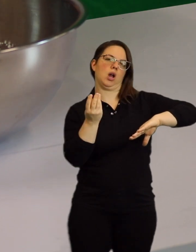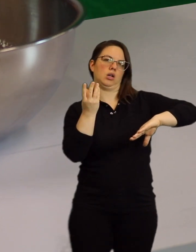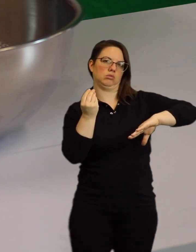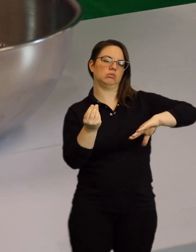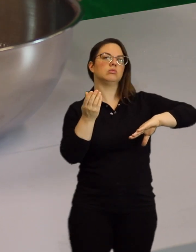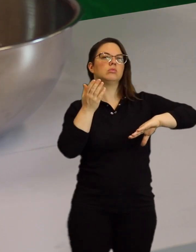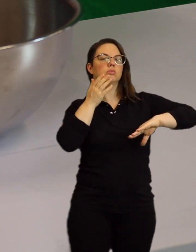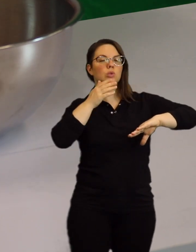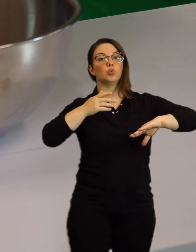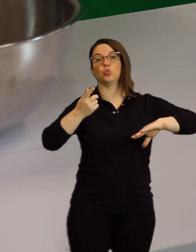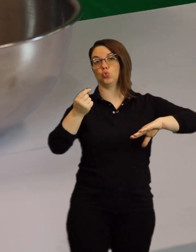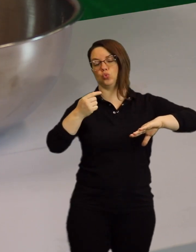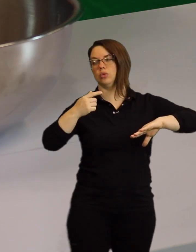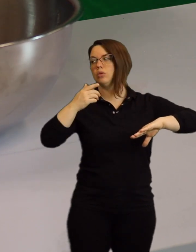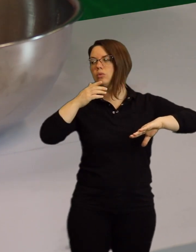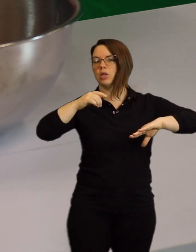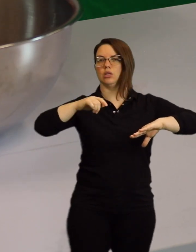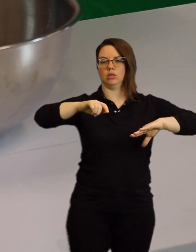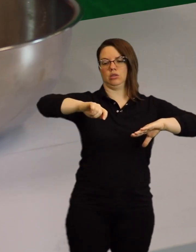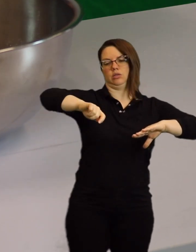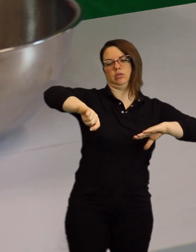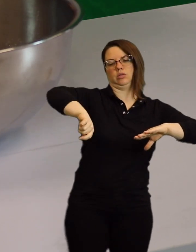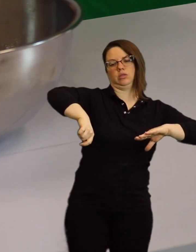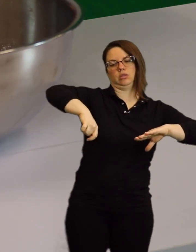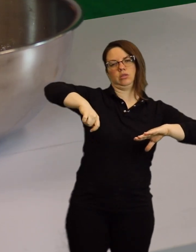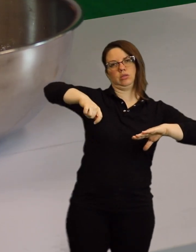slowly mix in the flour on the sides.